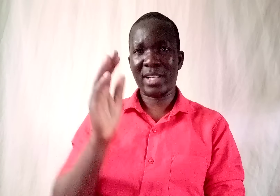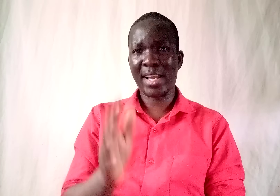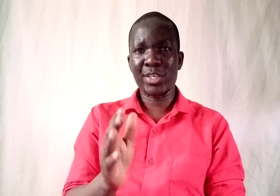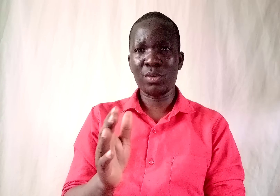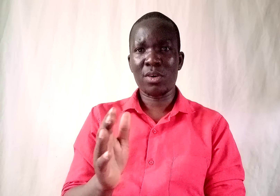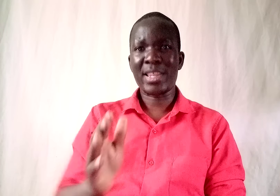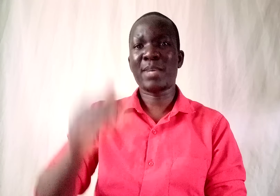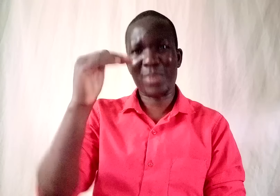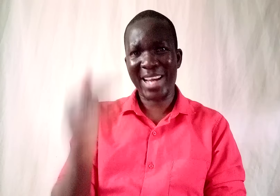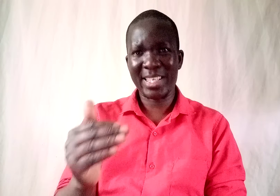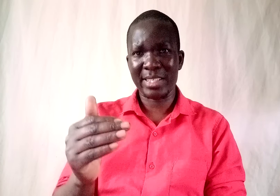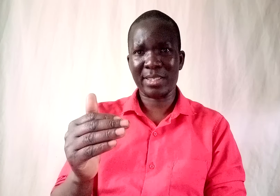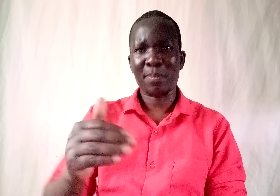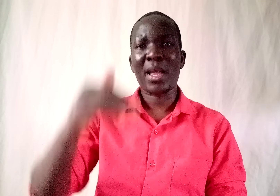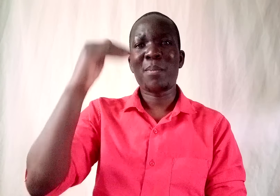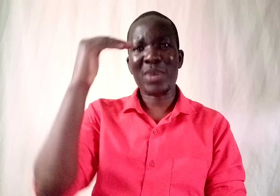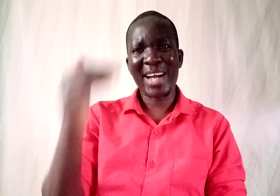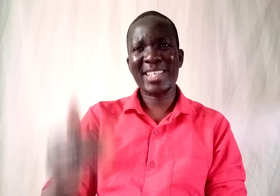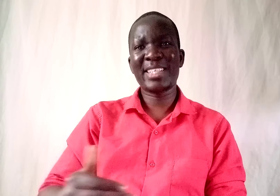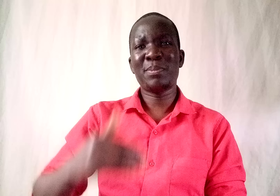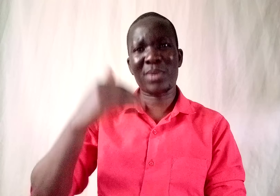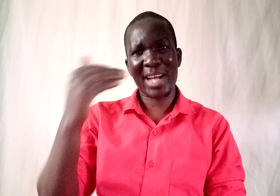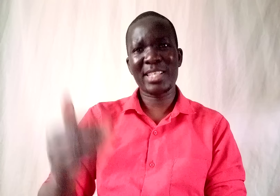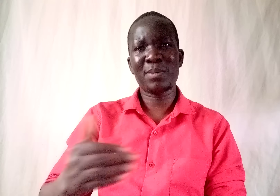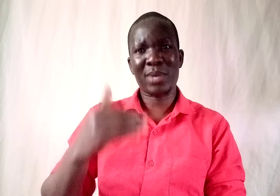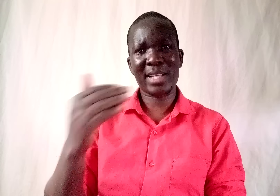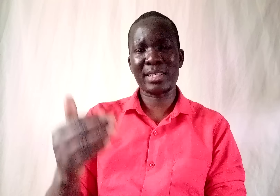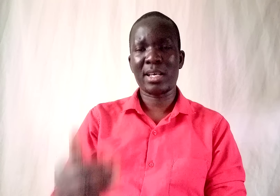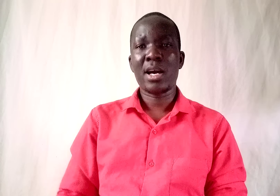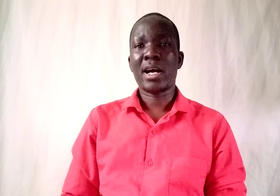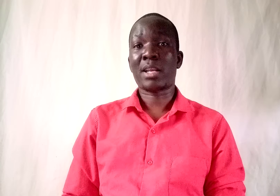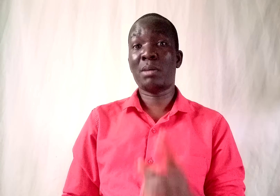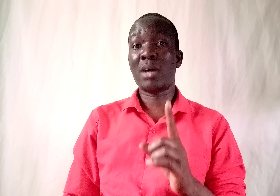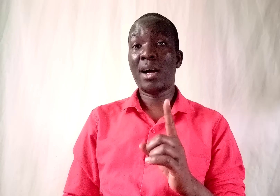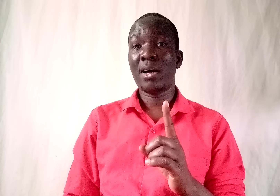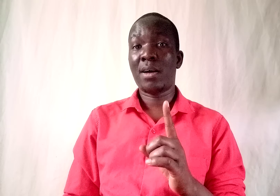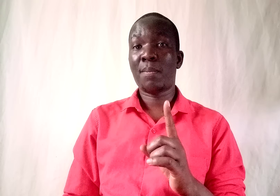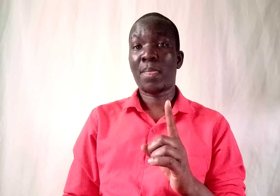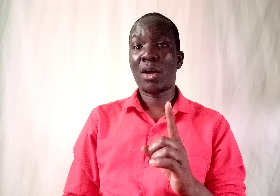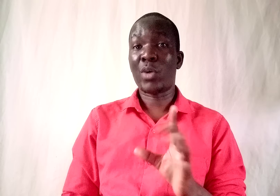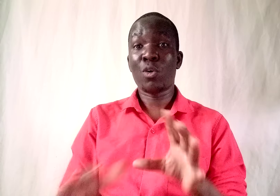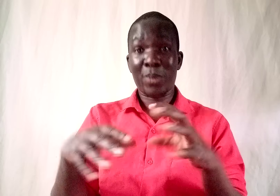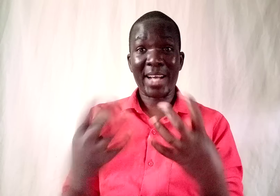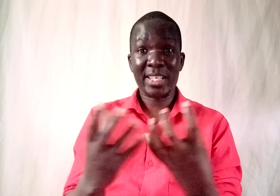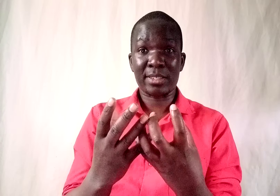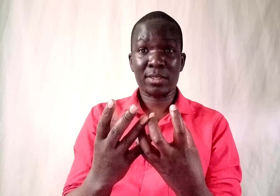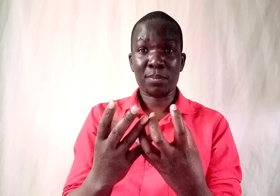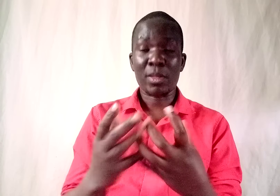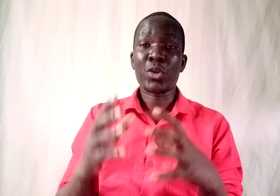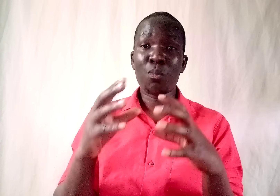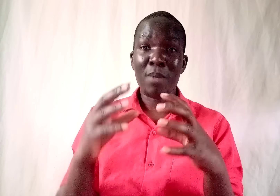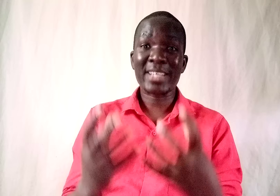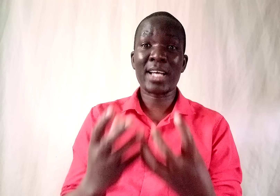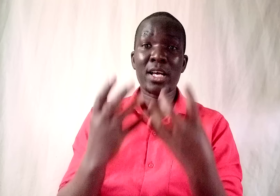encourage you that practice, practice, practice, practice. Remember, when you practice, you master